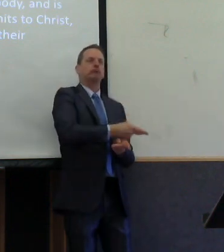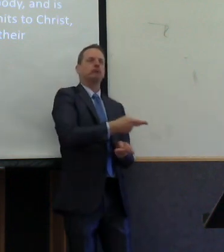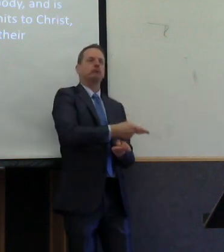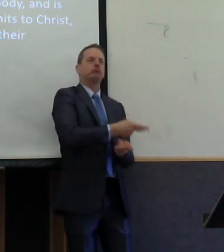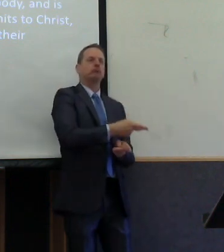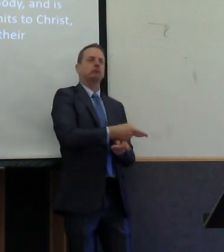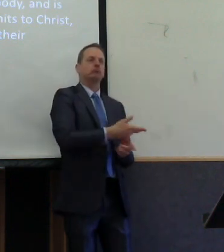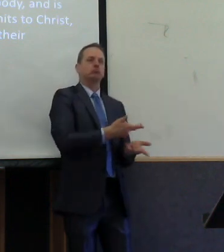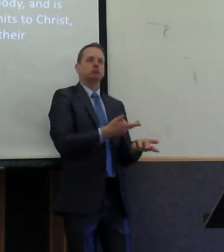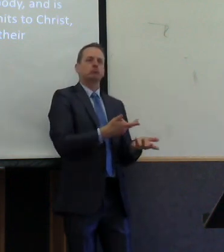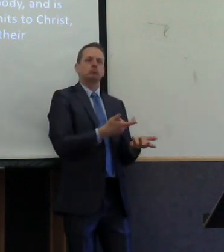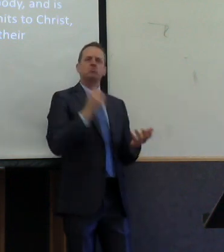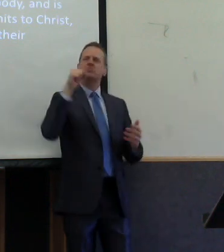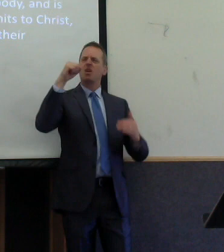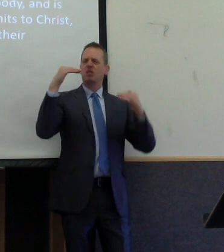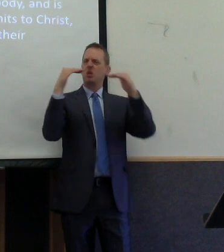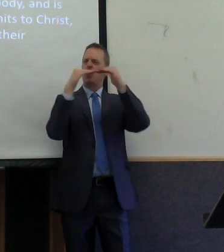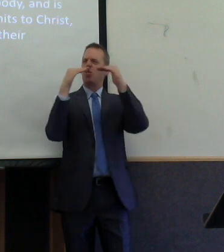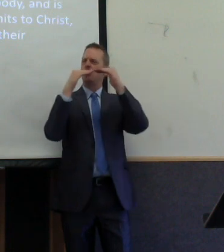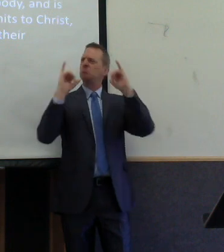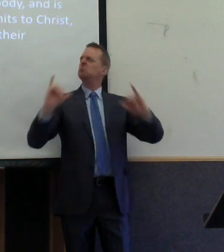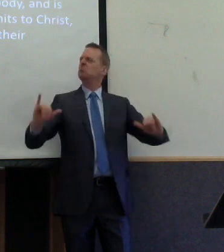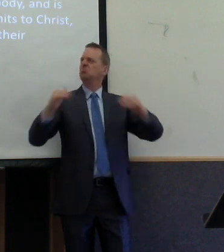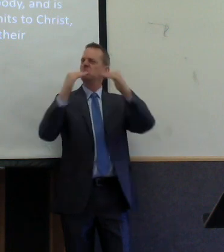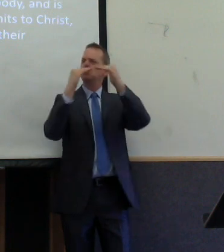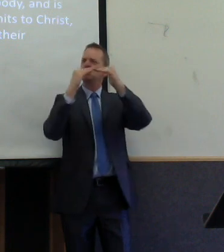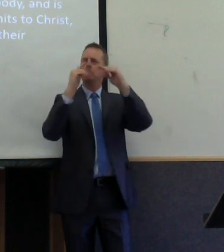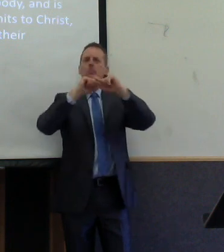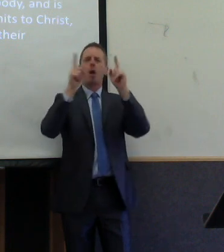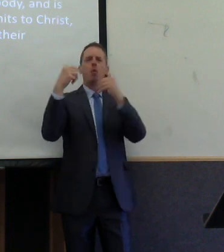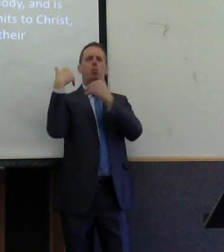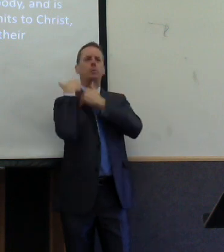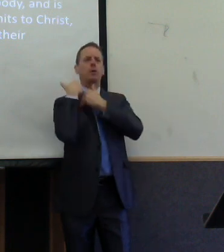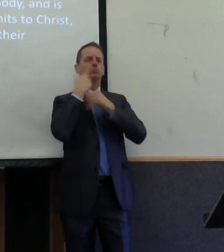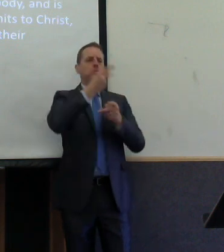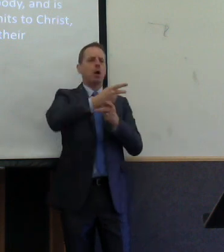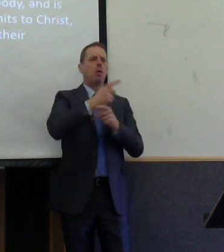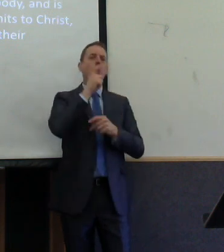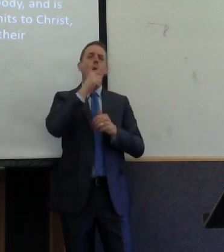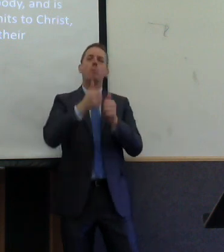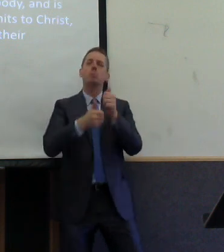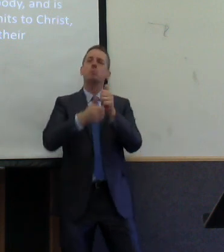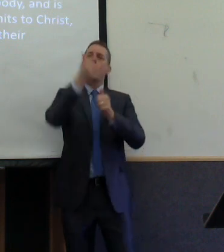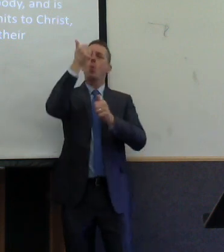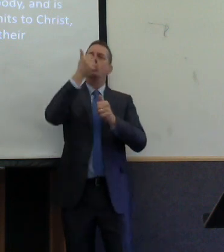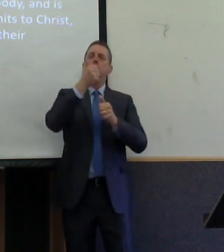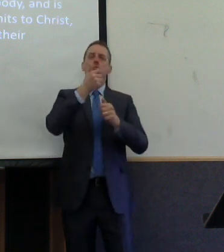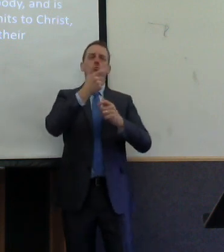The husband also is required to take care of the wife. It's still evil.